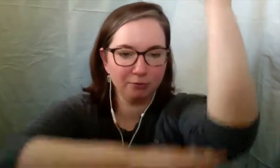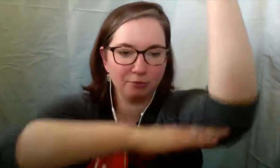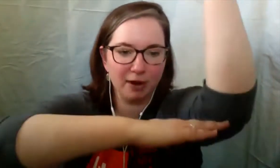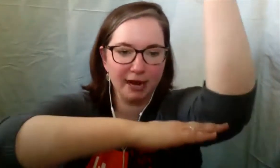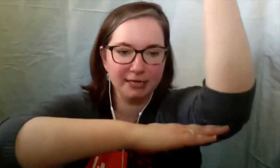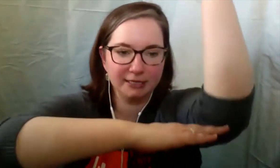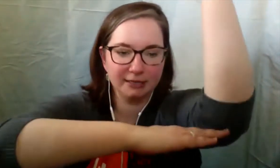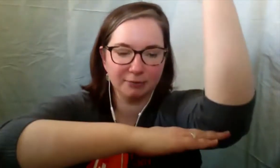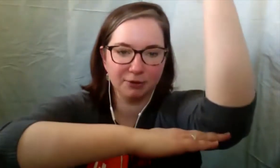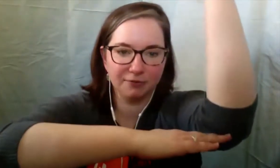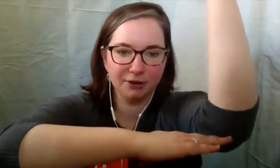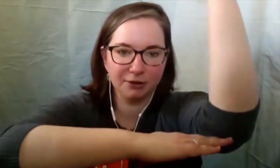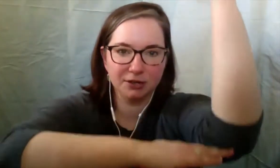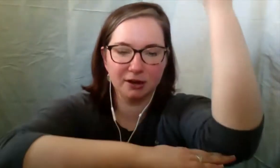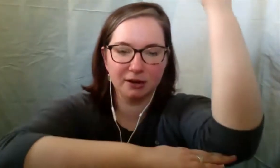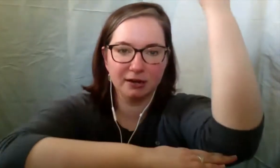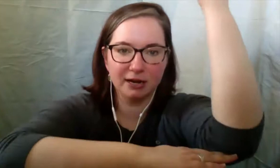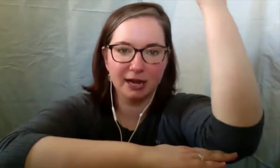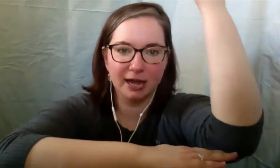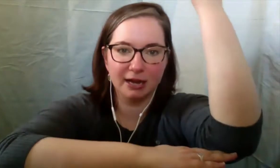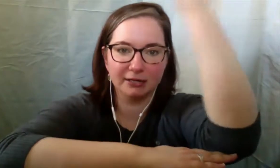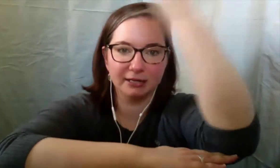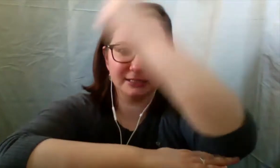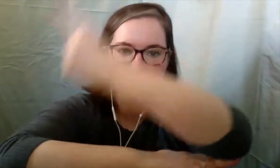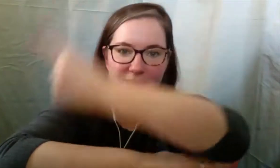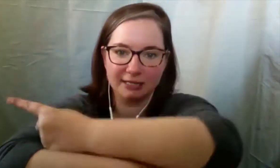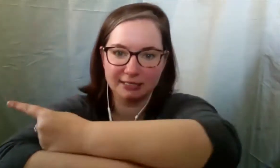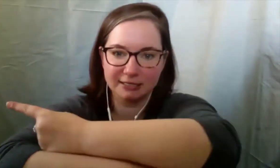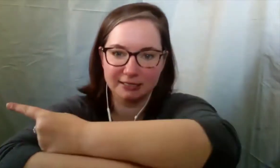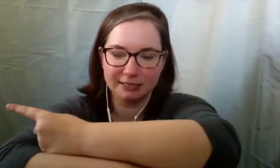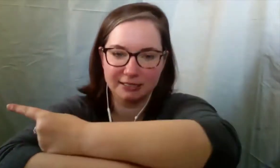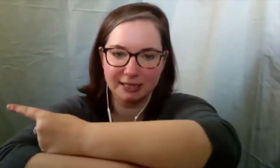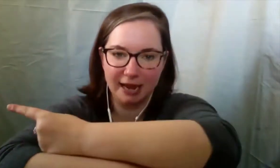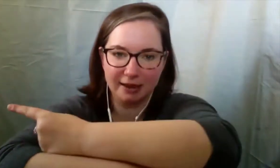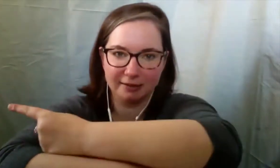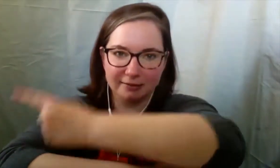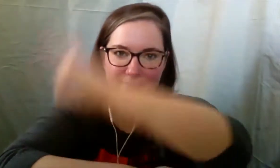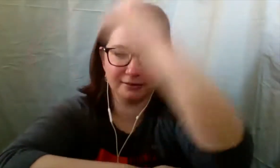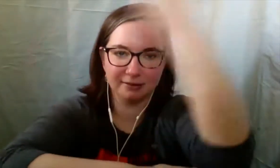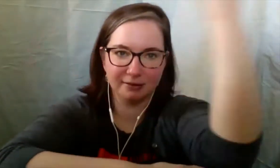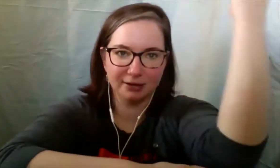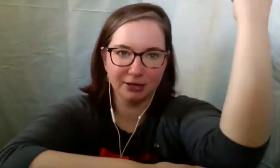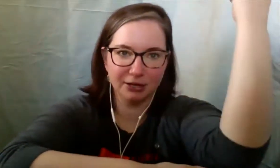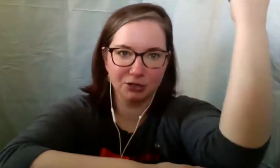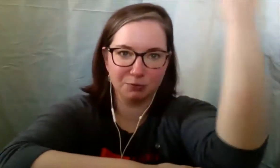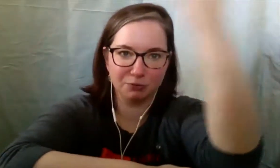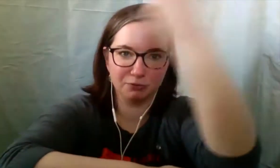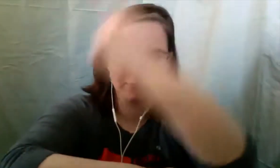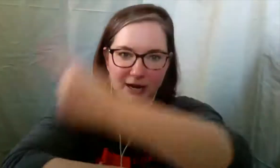right where your fingers are, and it's like this, day. Just bring your